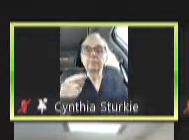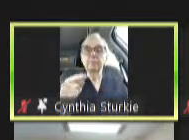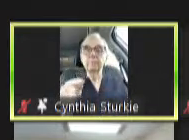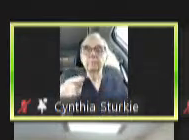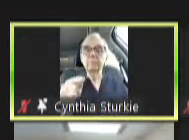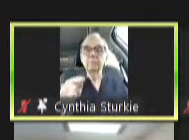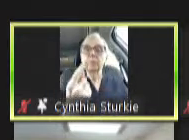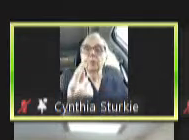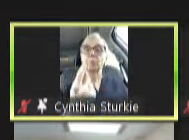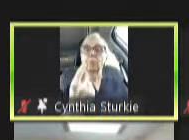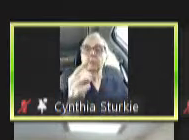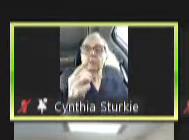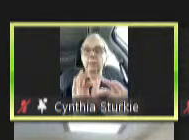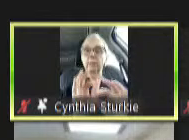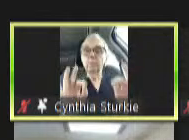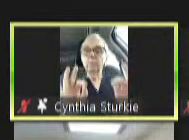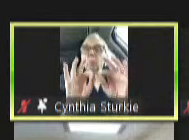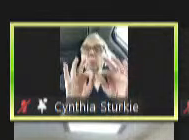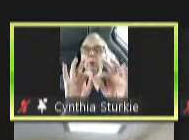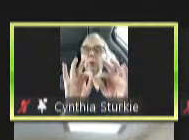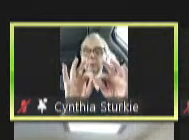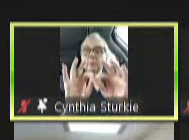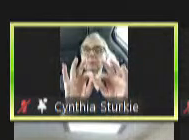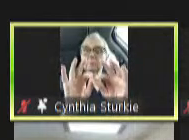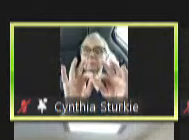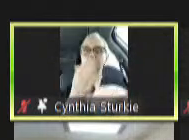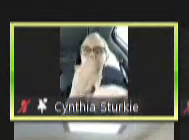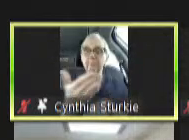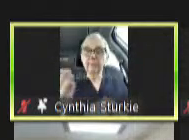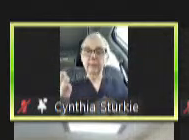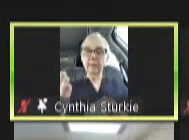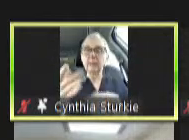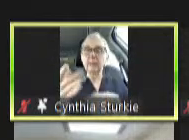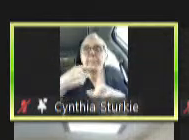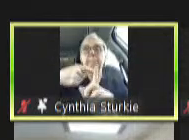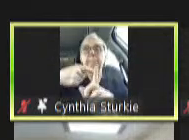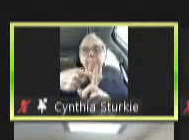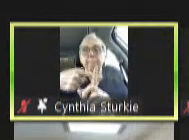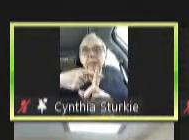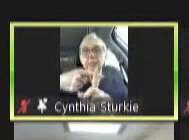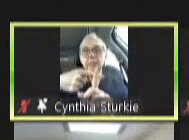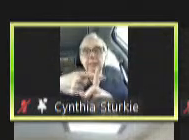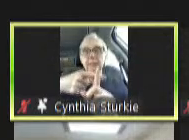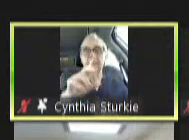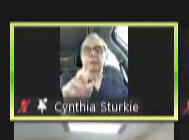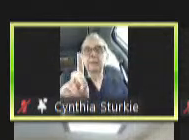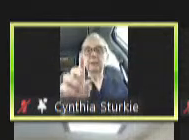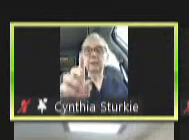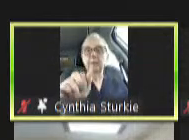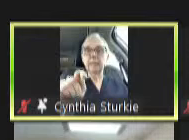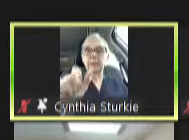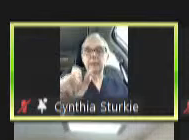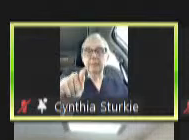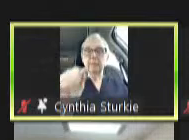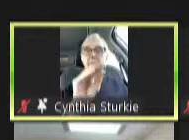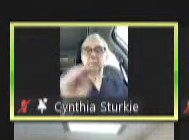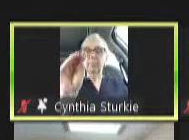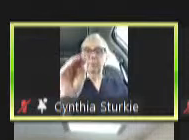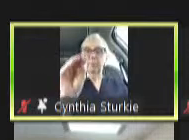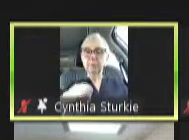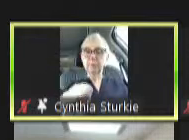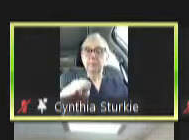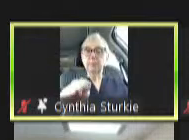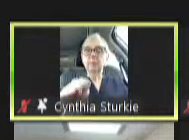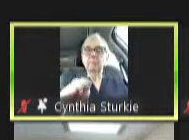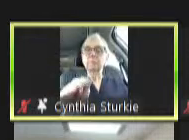one of the key sources of data that we are tracking right now is percent positivity data. And you can see in this figure that our percent positivity value